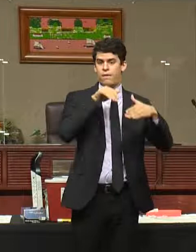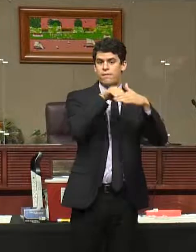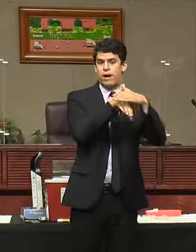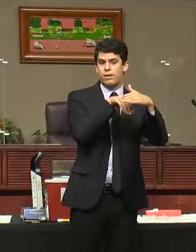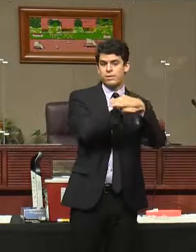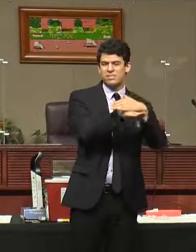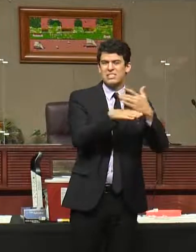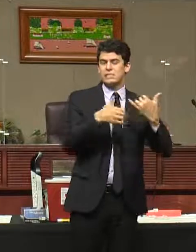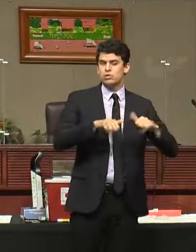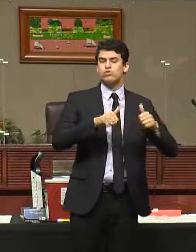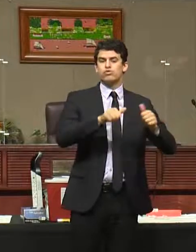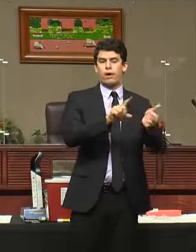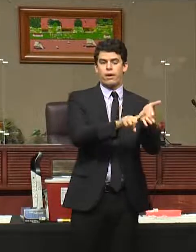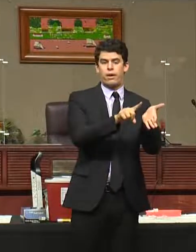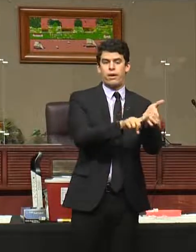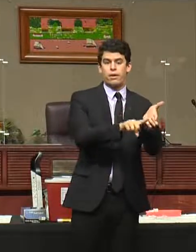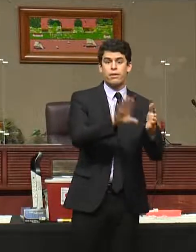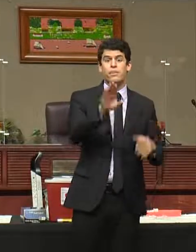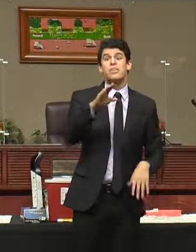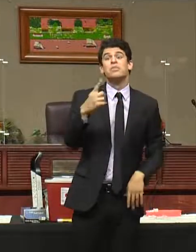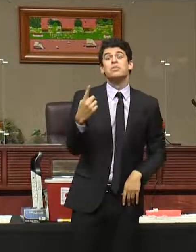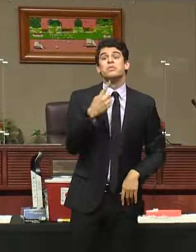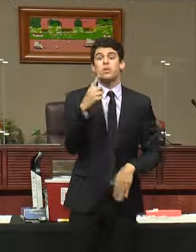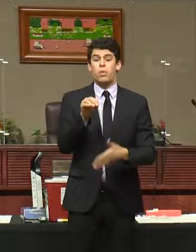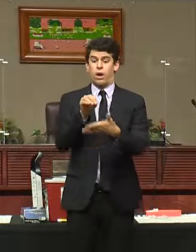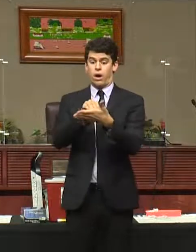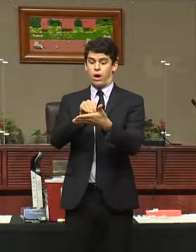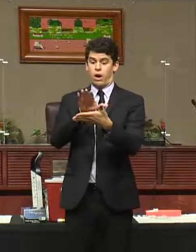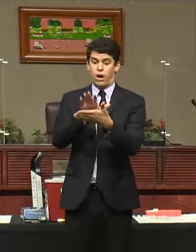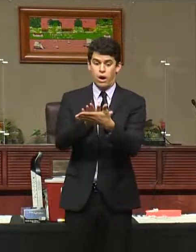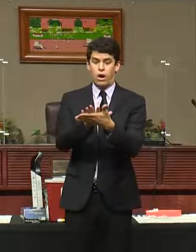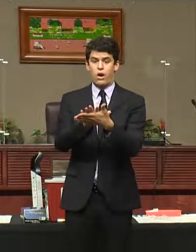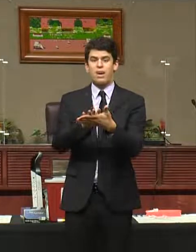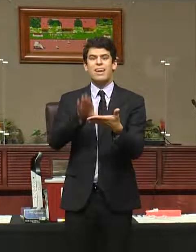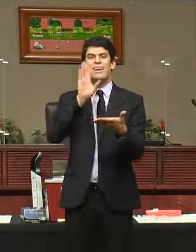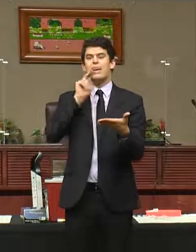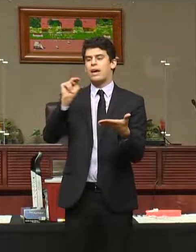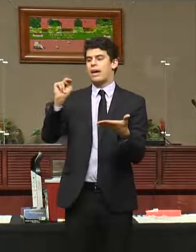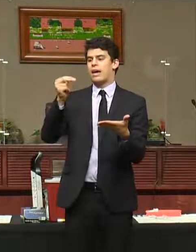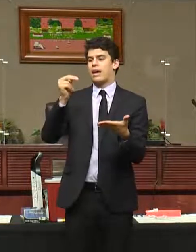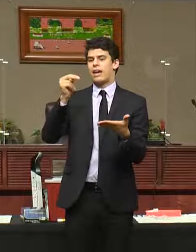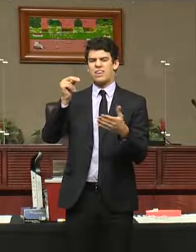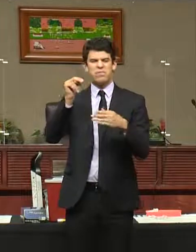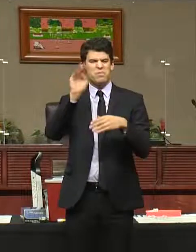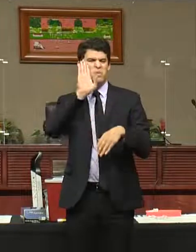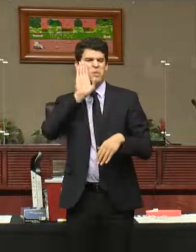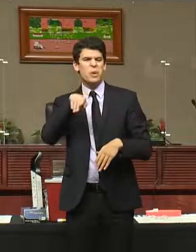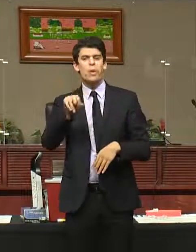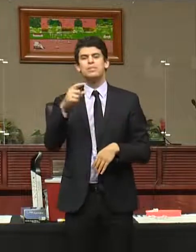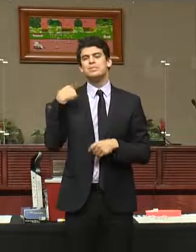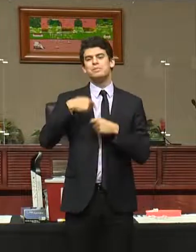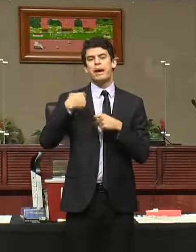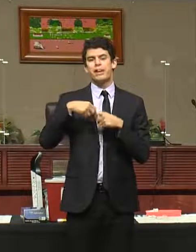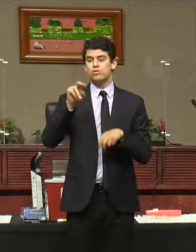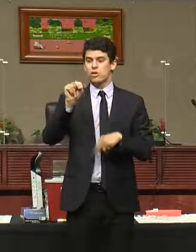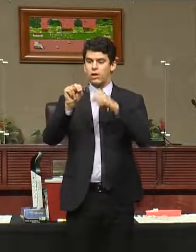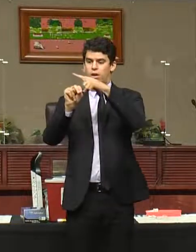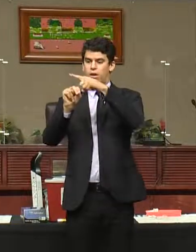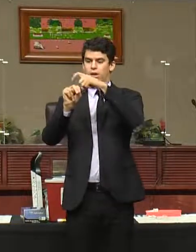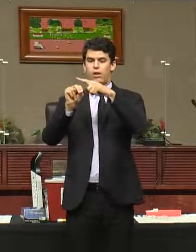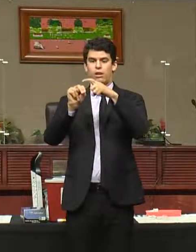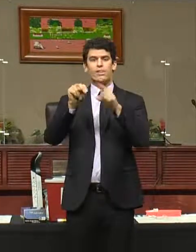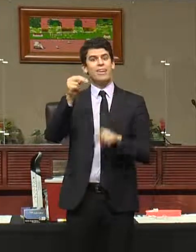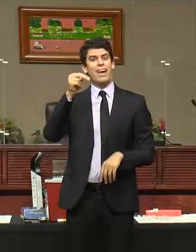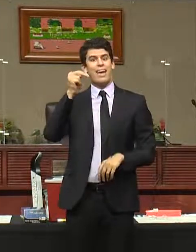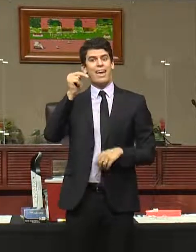Someone entered the letter N, the N that we have in Spanish with the thing on top, into one of the